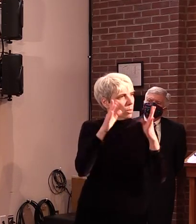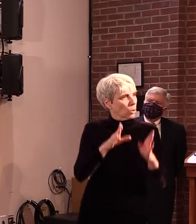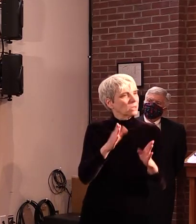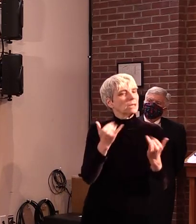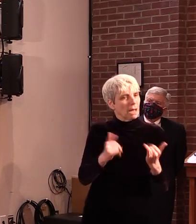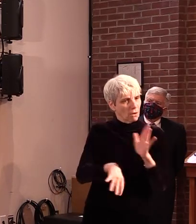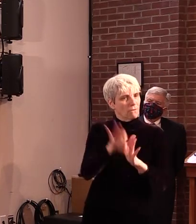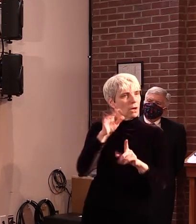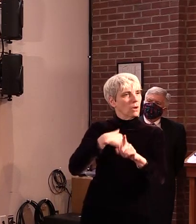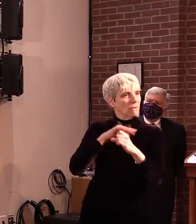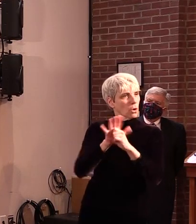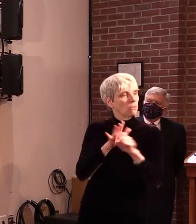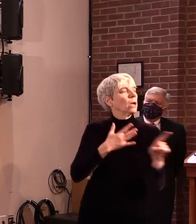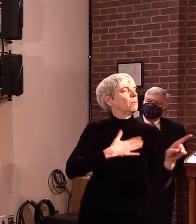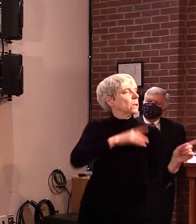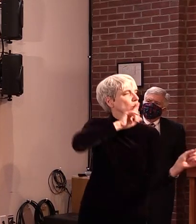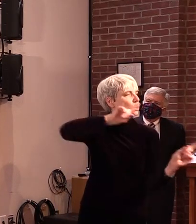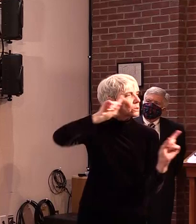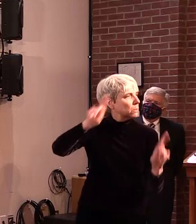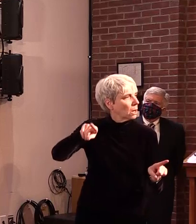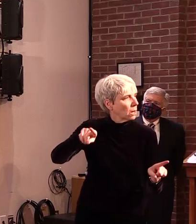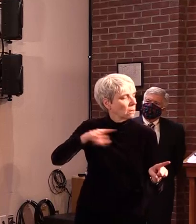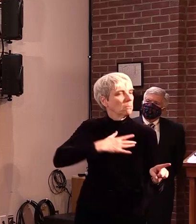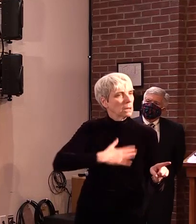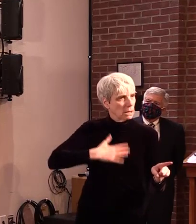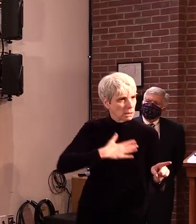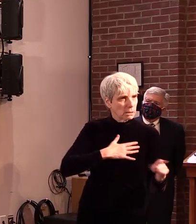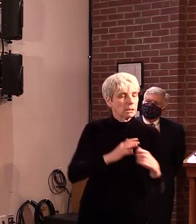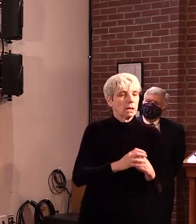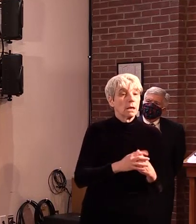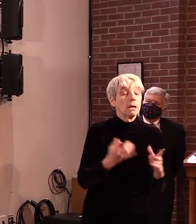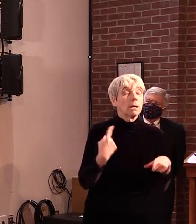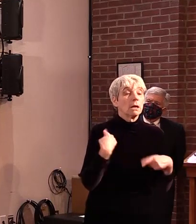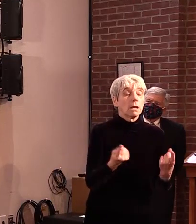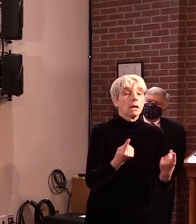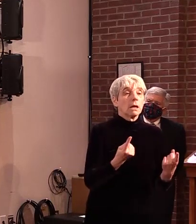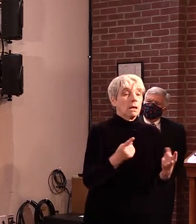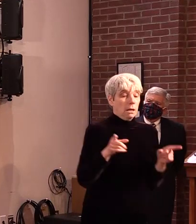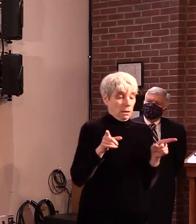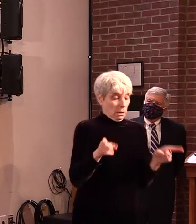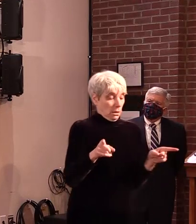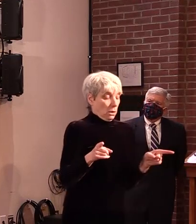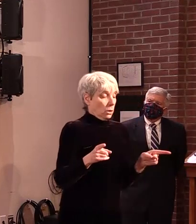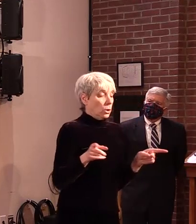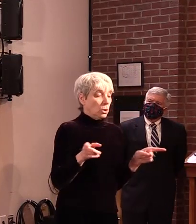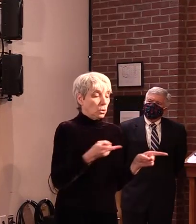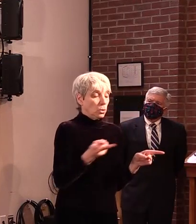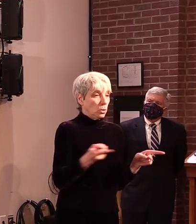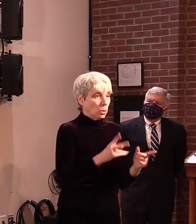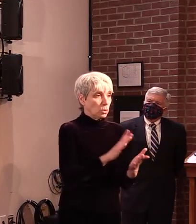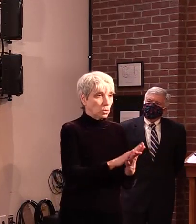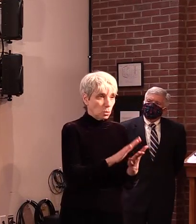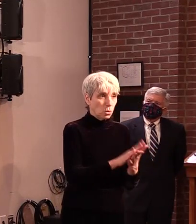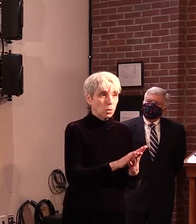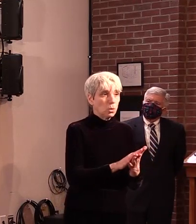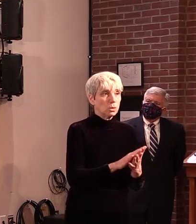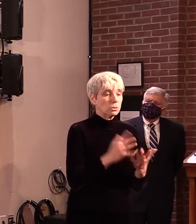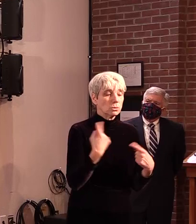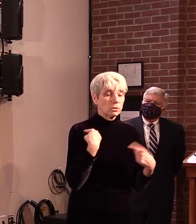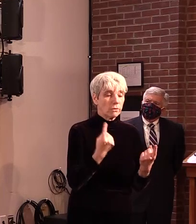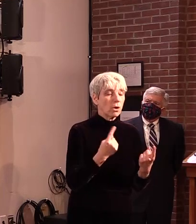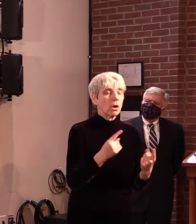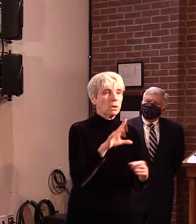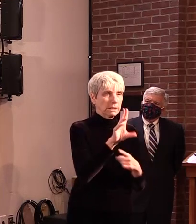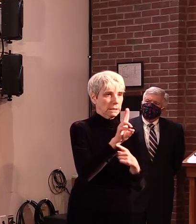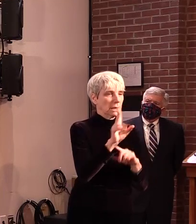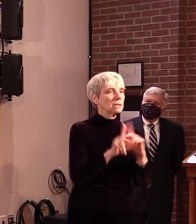At this time, there are fewer than 6 confirmed cases associated with the 2 schools whose names have already been made